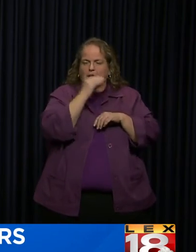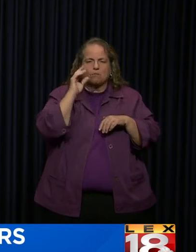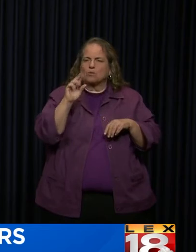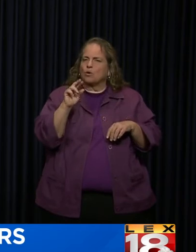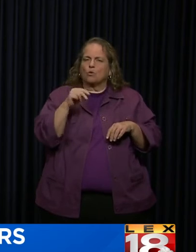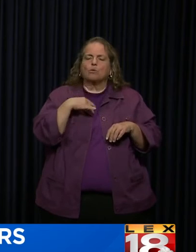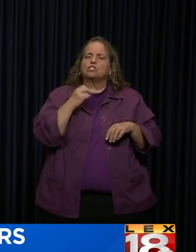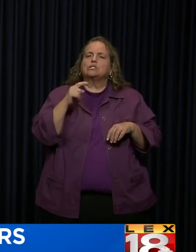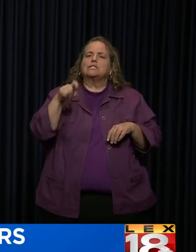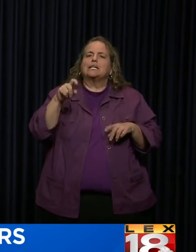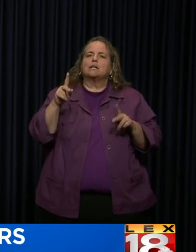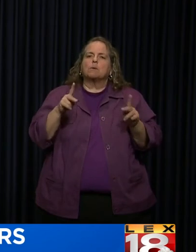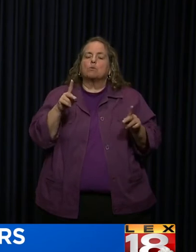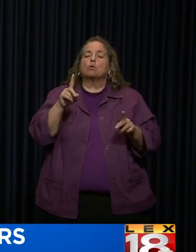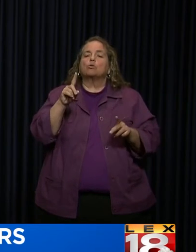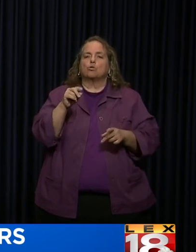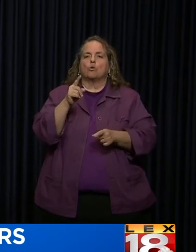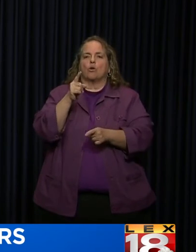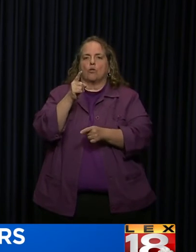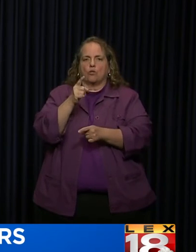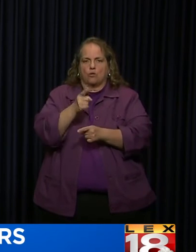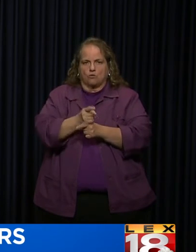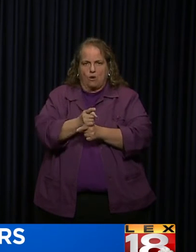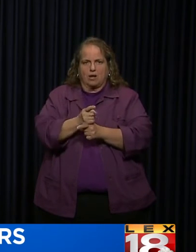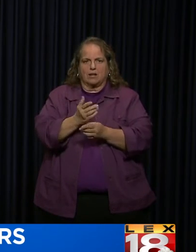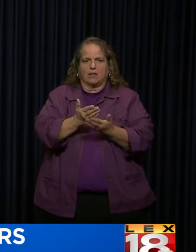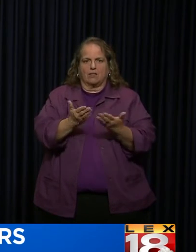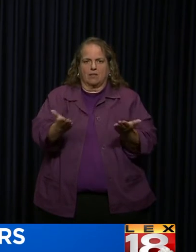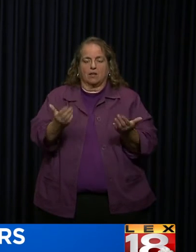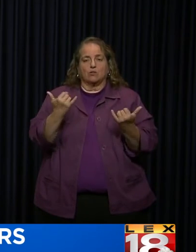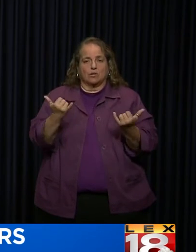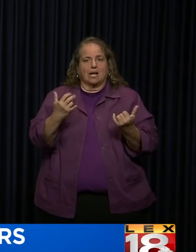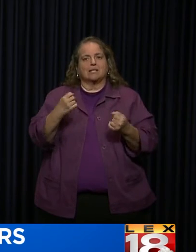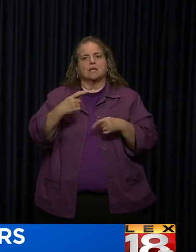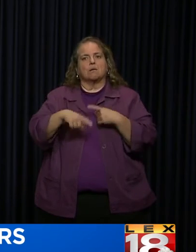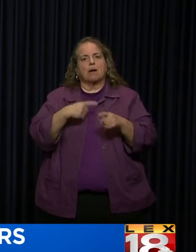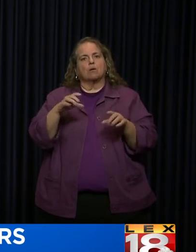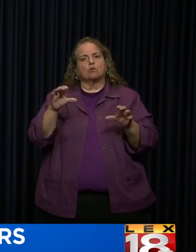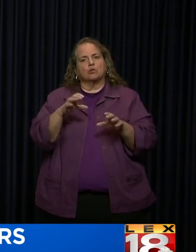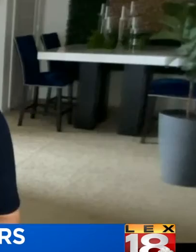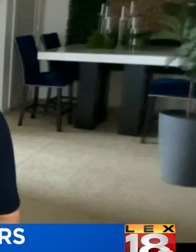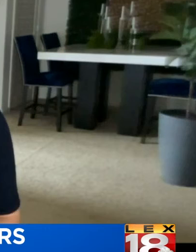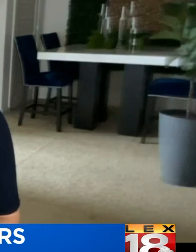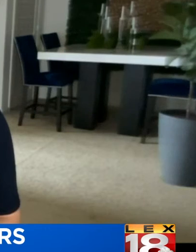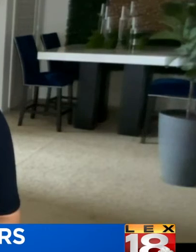people to do the right thing. Today is about doing the right thing.